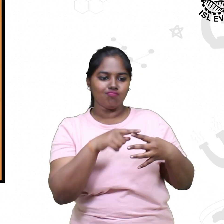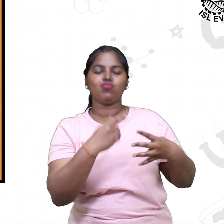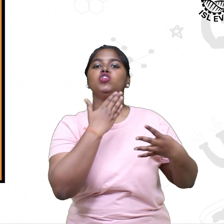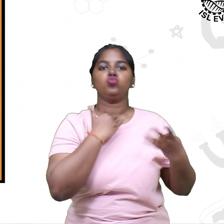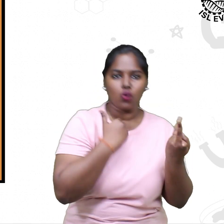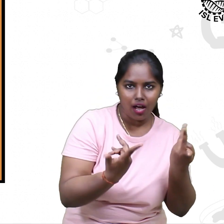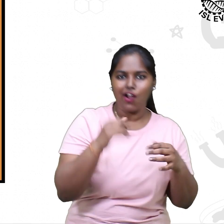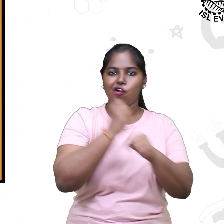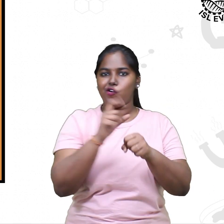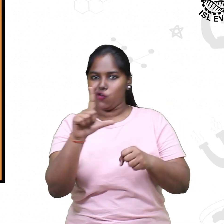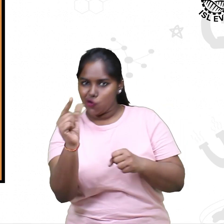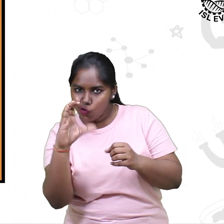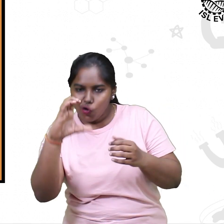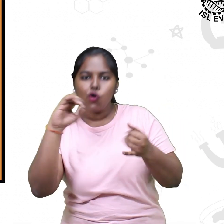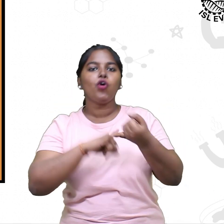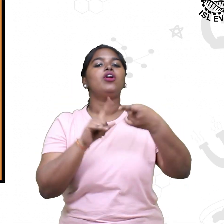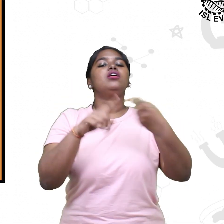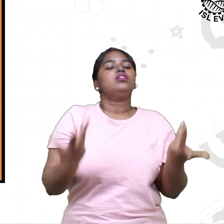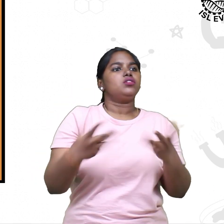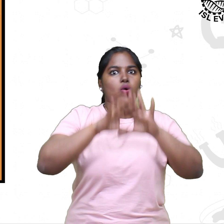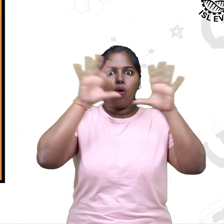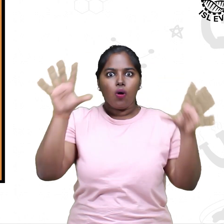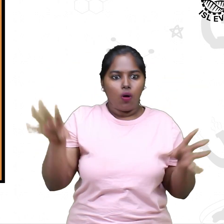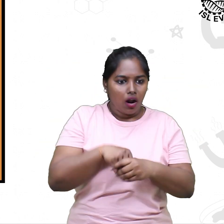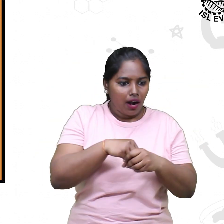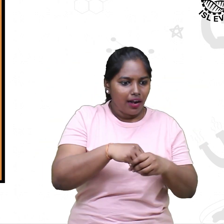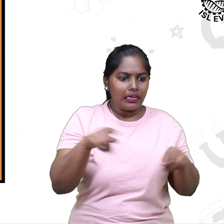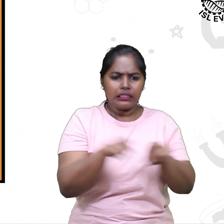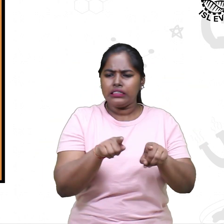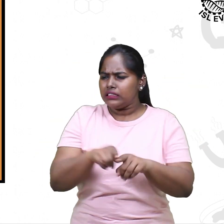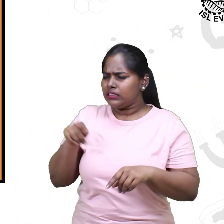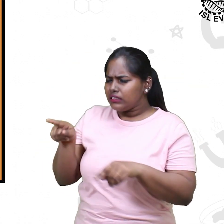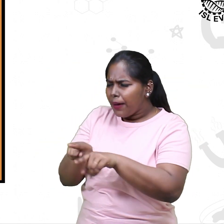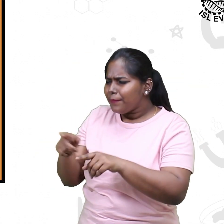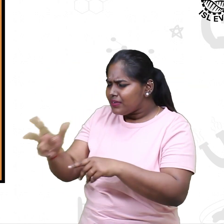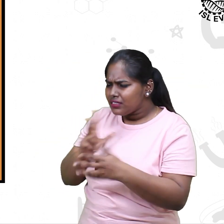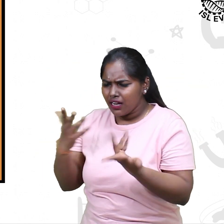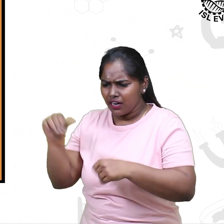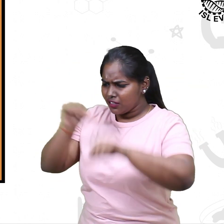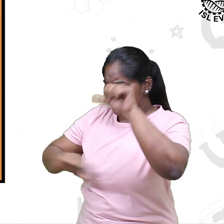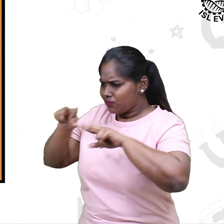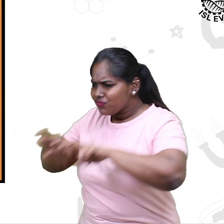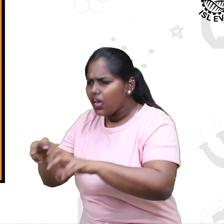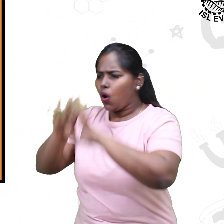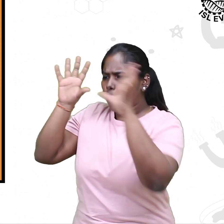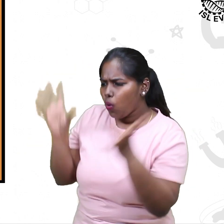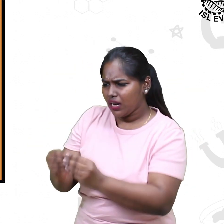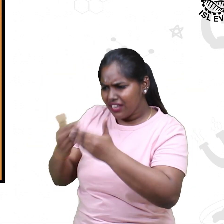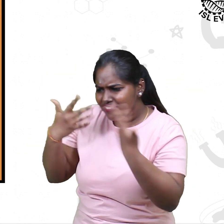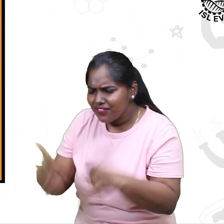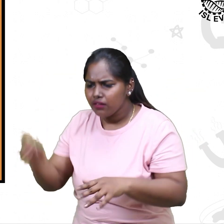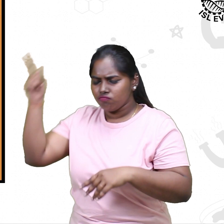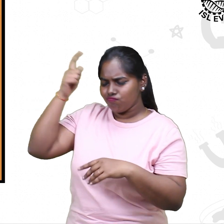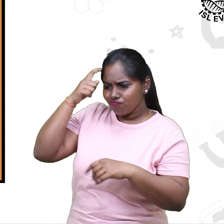there, the glucose, which adds to the enjoyment. Yes. But then, as you said, that these scientists have studied these chemical molecules in the brain,